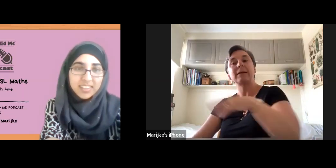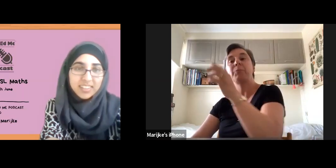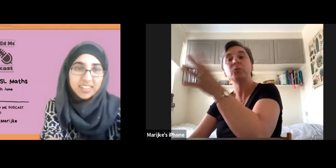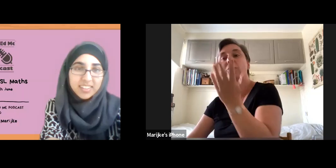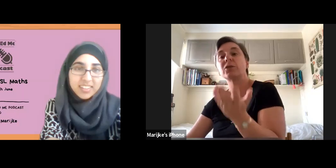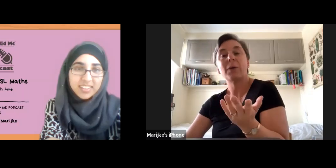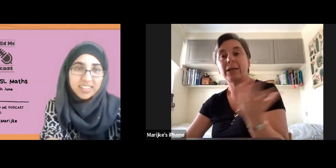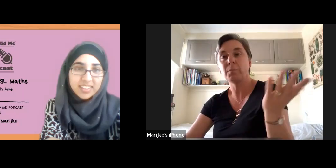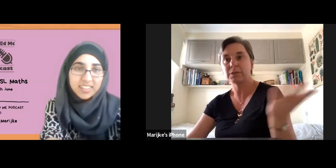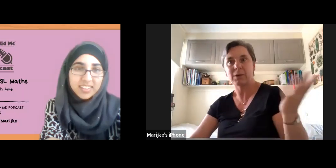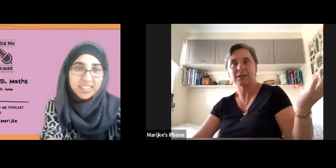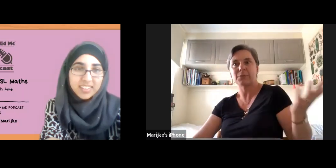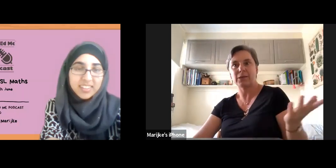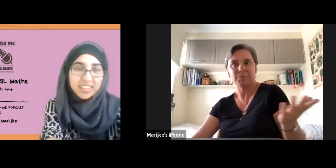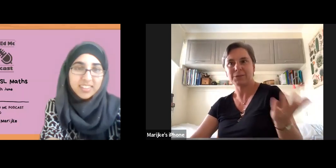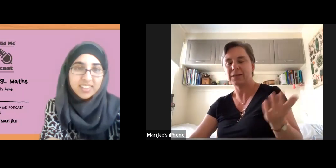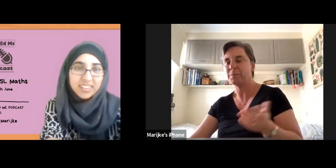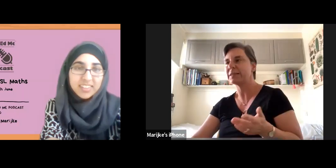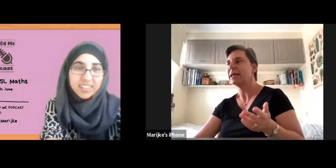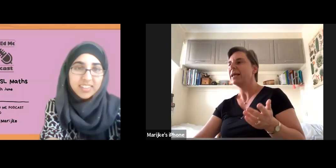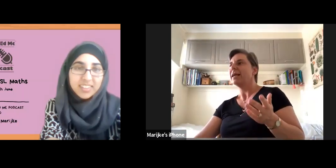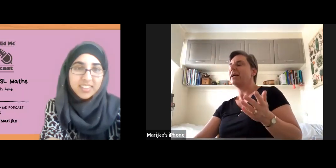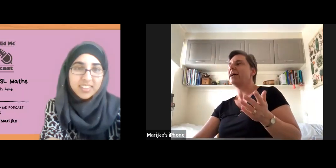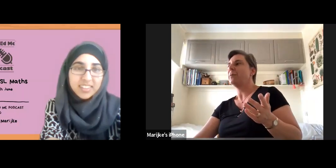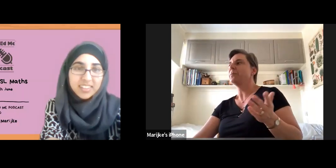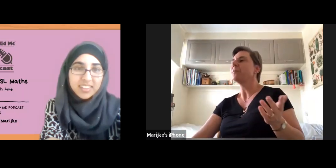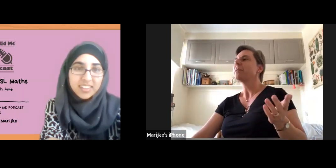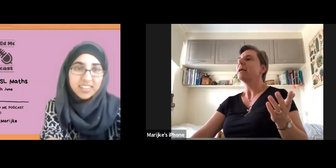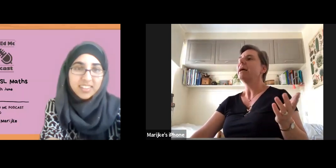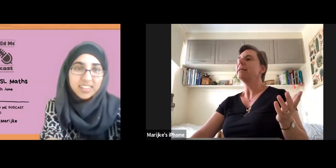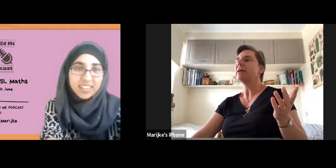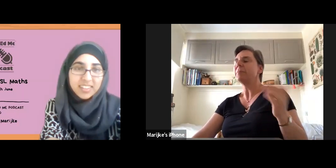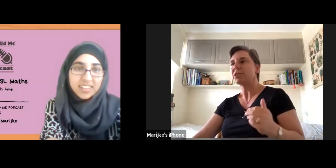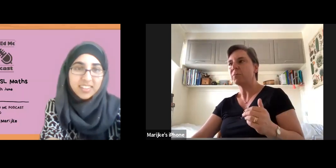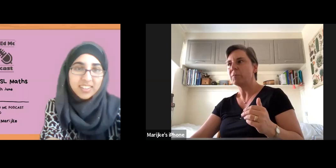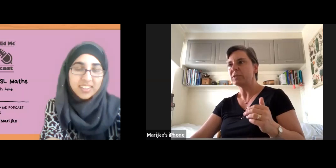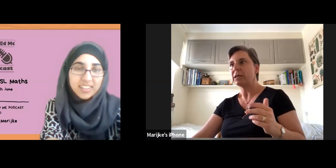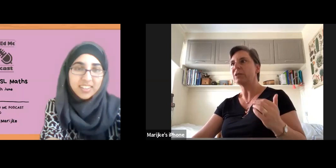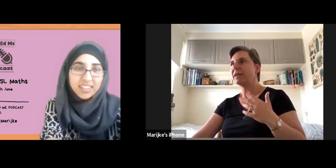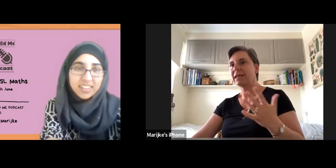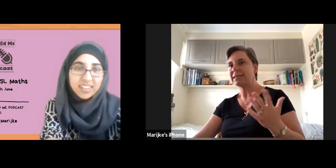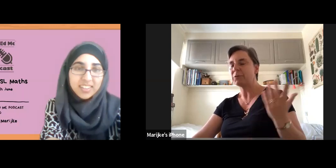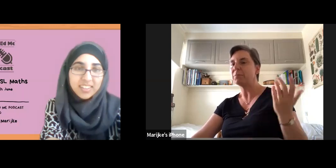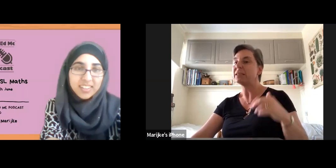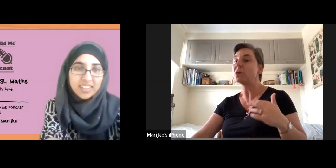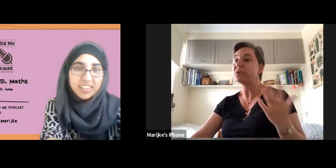put them on the square numbers. Why are square numbers? And I got a message from my mum saying, oh, it's fantastic, but my daughter is